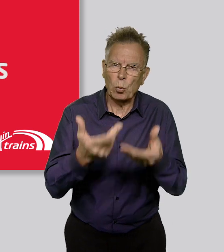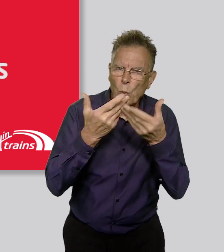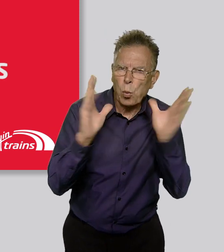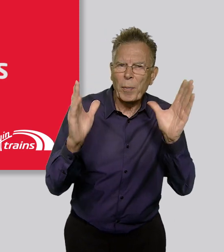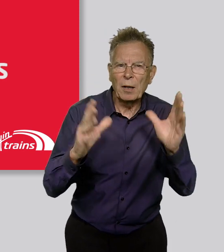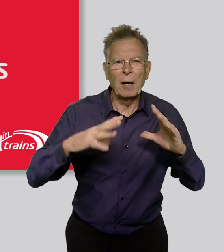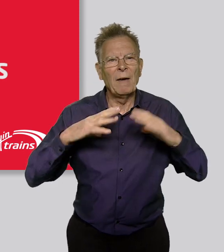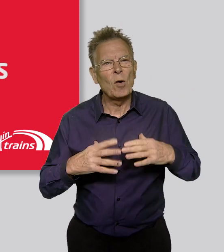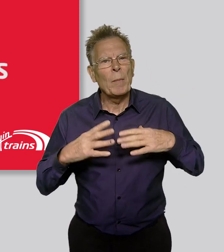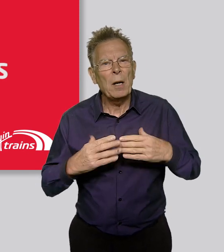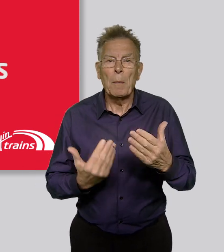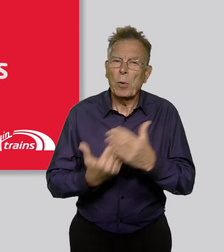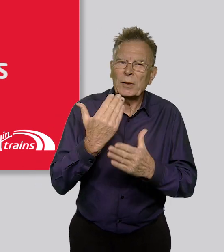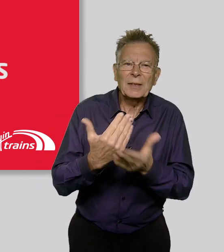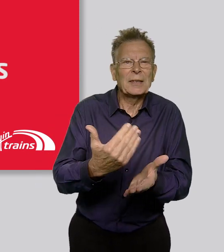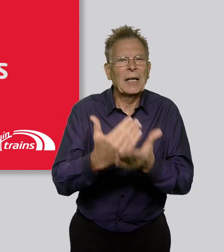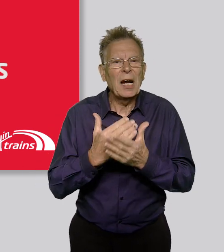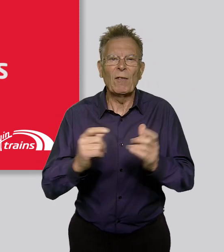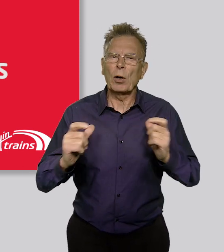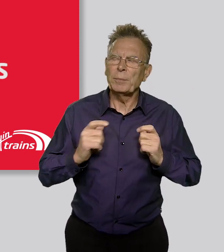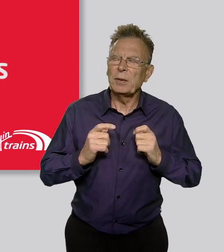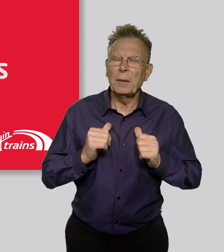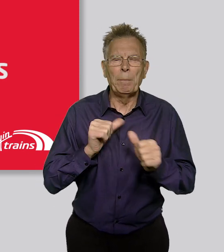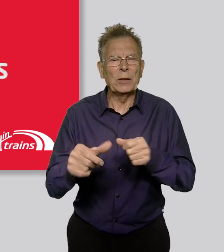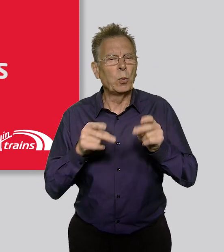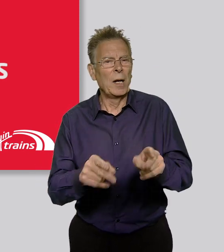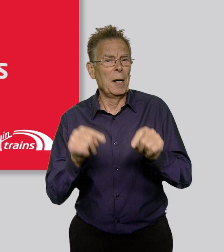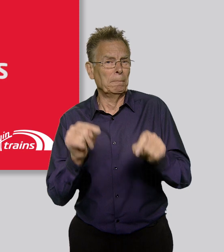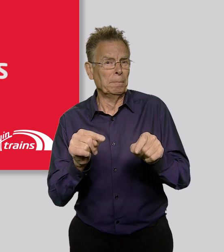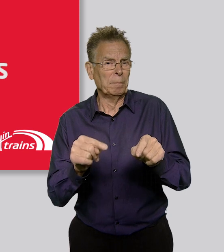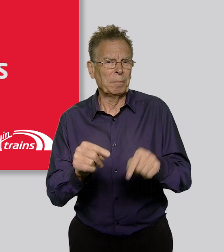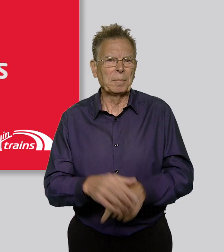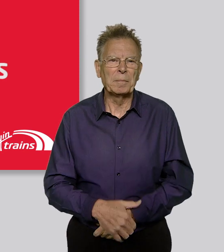open, informal, modern, safe, and comfortable environments.